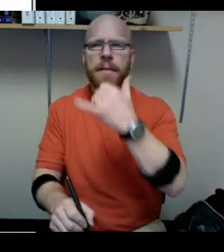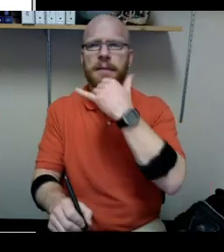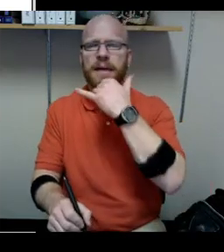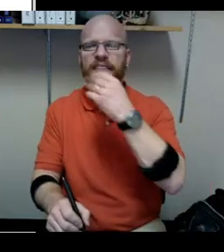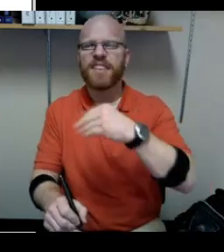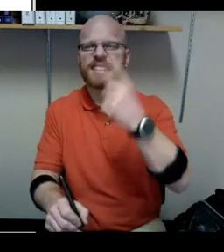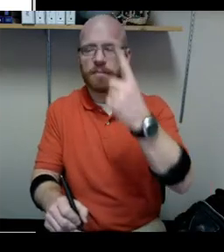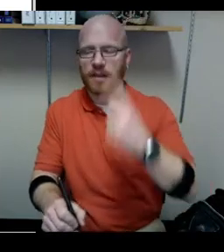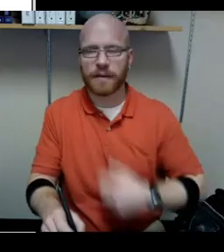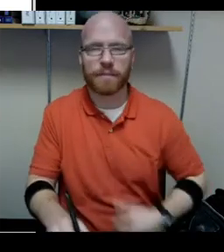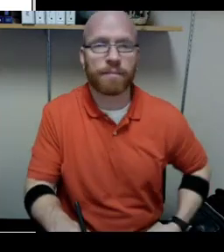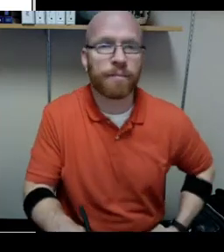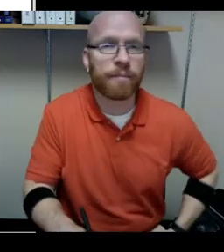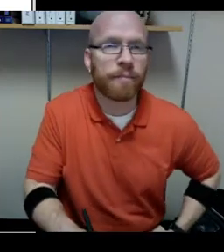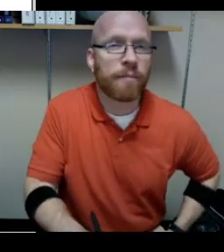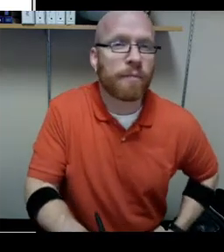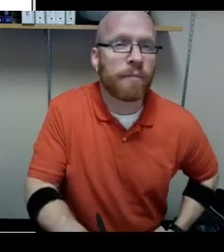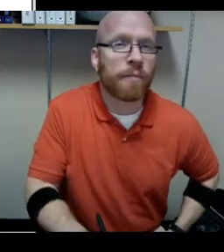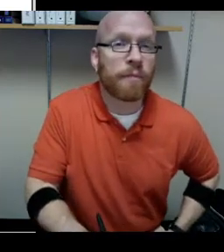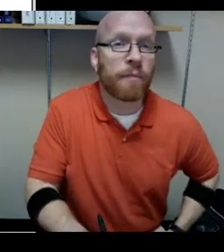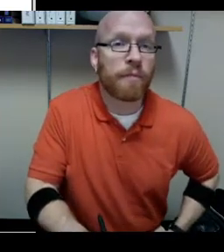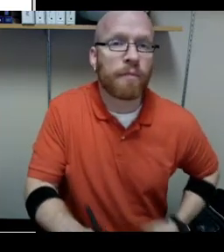Well, I gotta fix something.